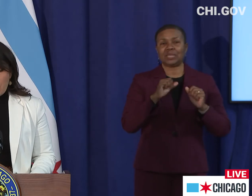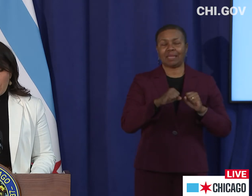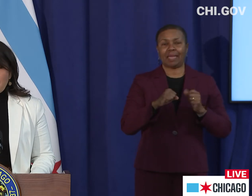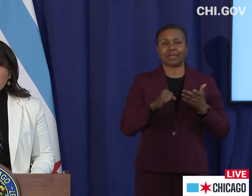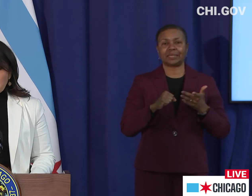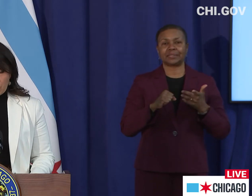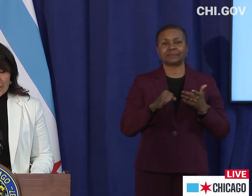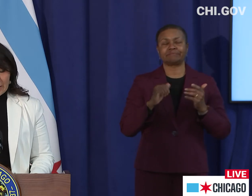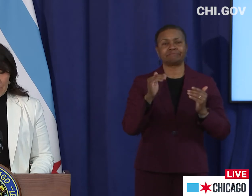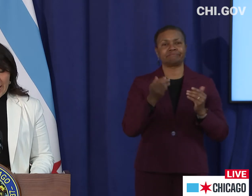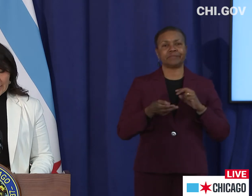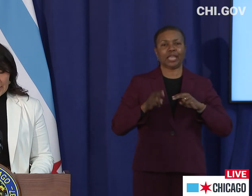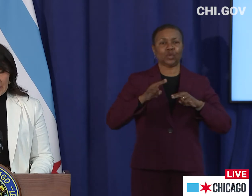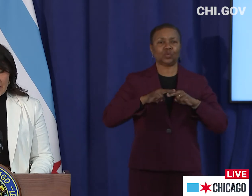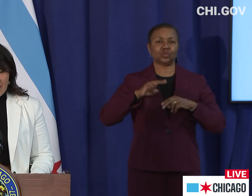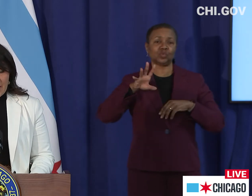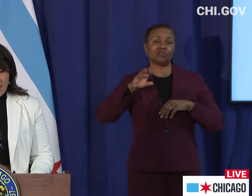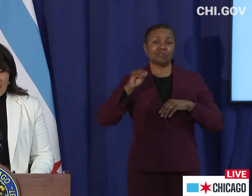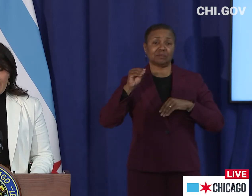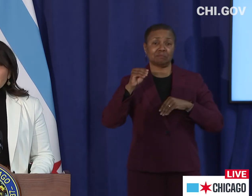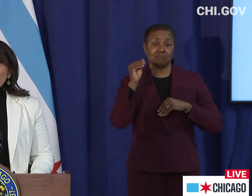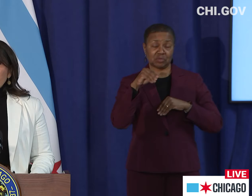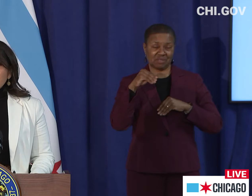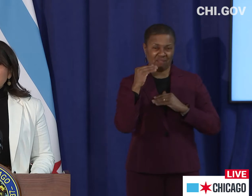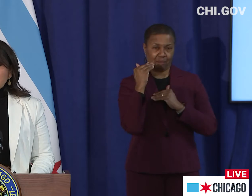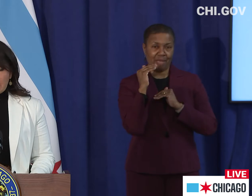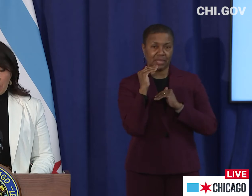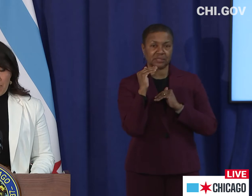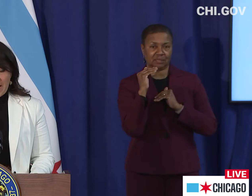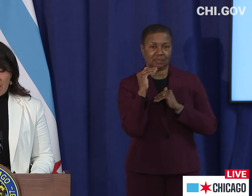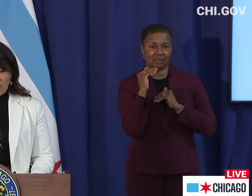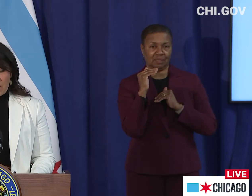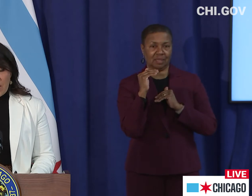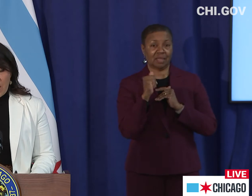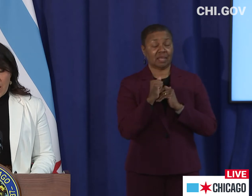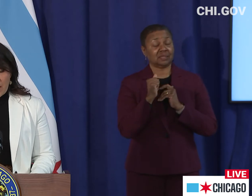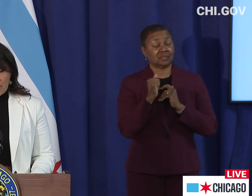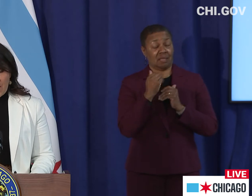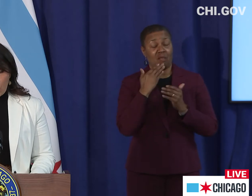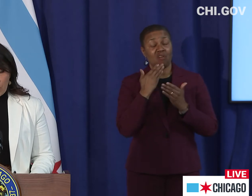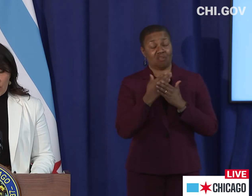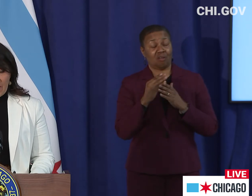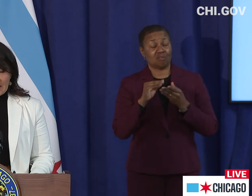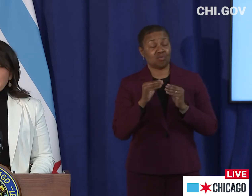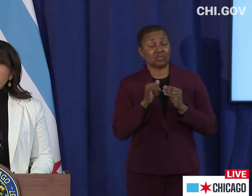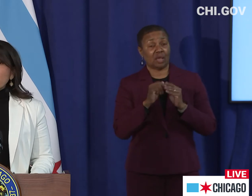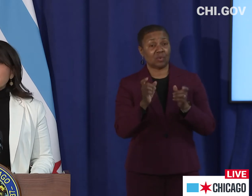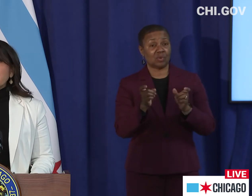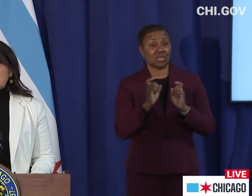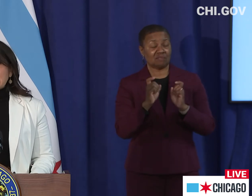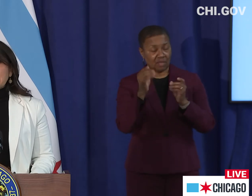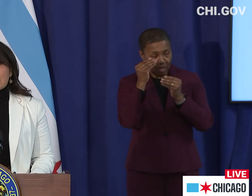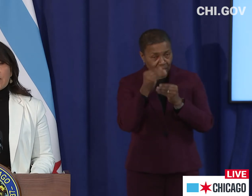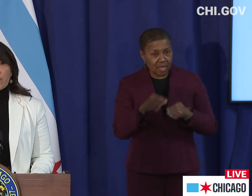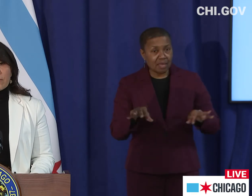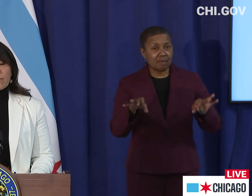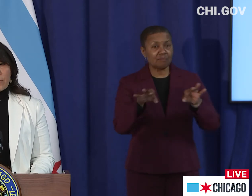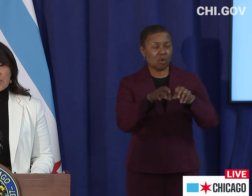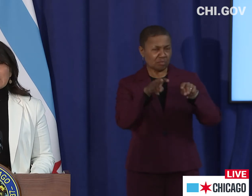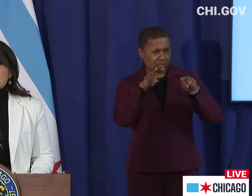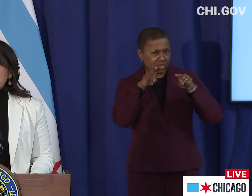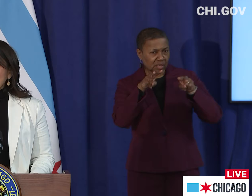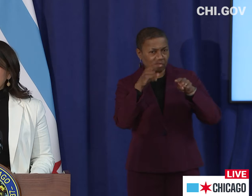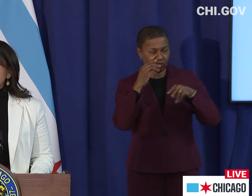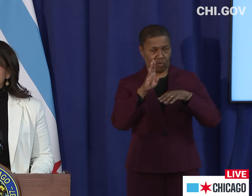to the 50% capacity. So this is a clear path that will provide important predictability